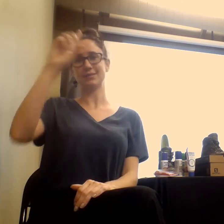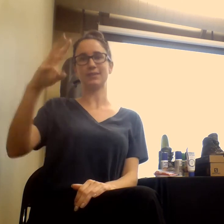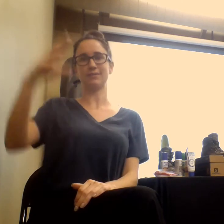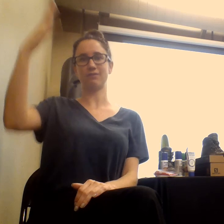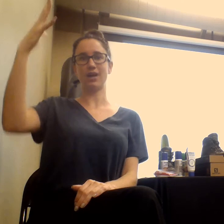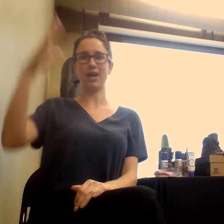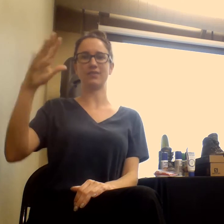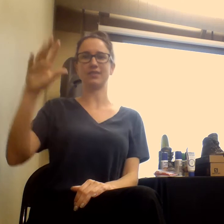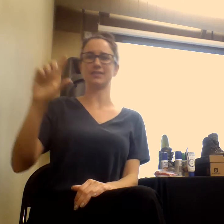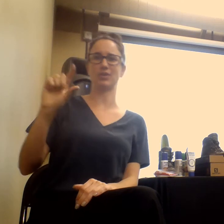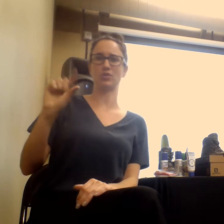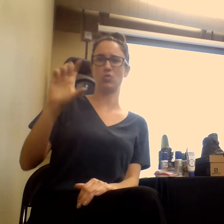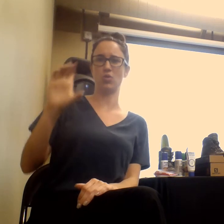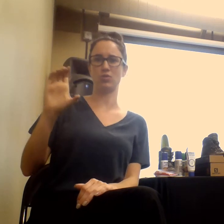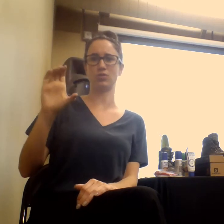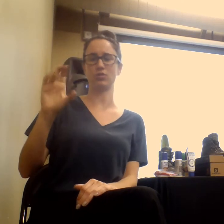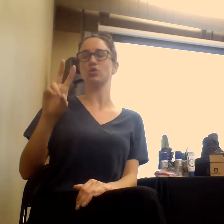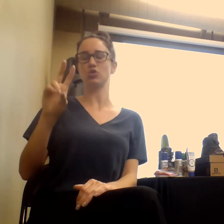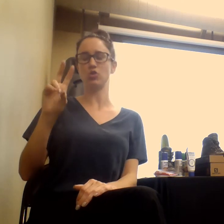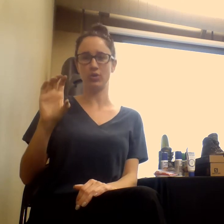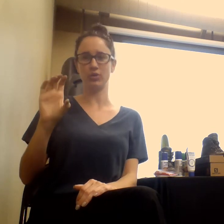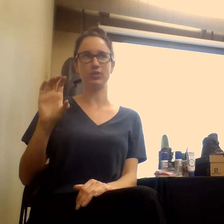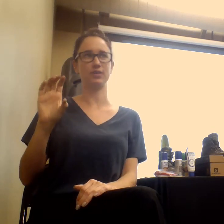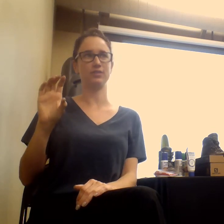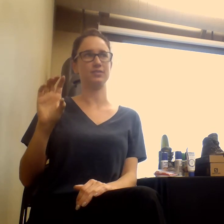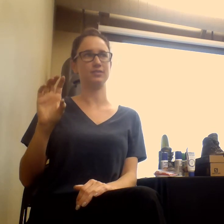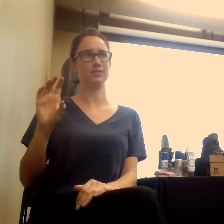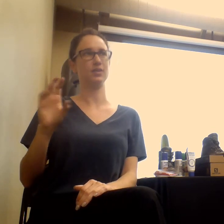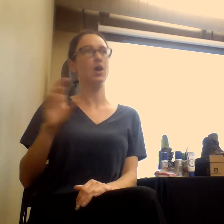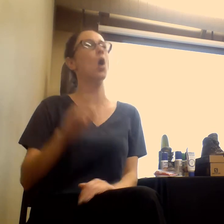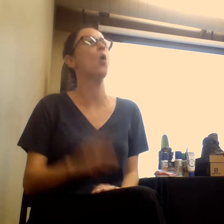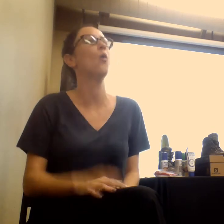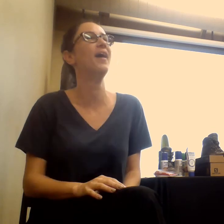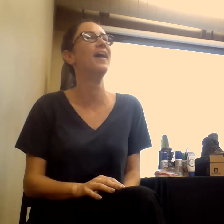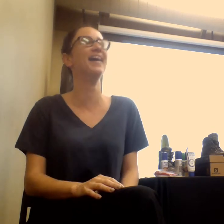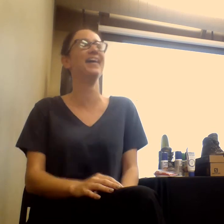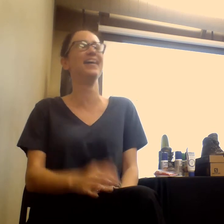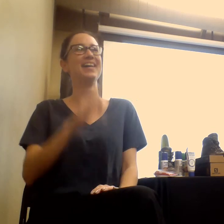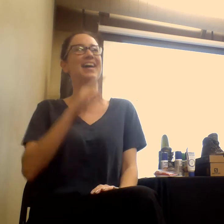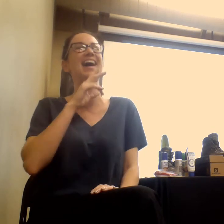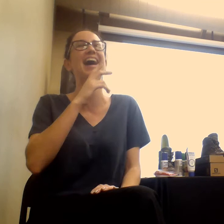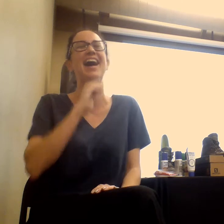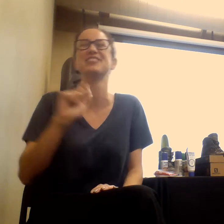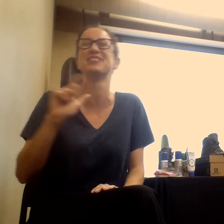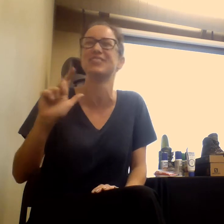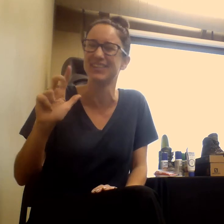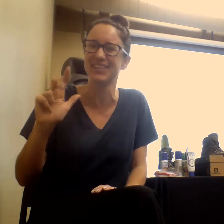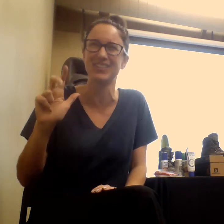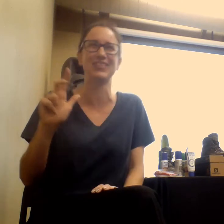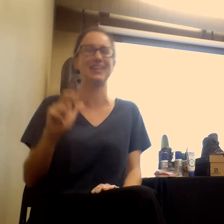if I was 23 and 6'5", I wouldn't worry about it so much. But I'm older than that.